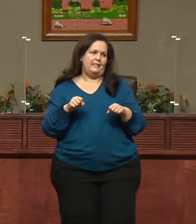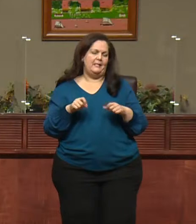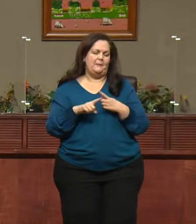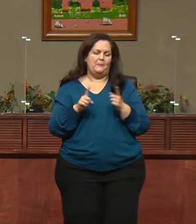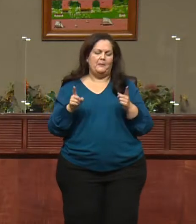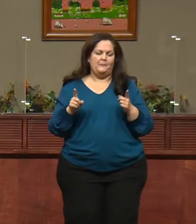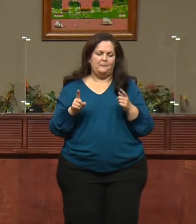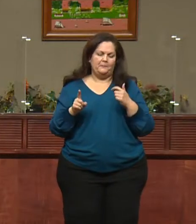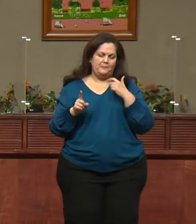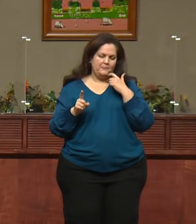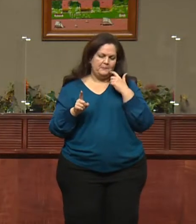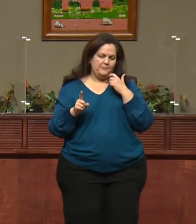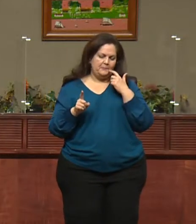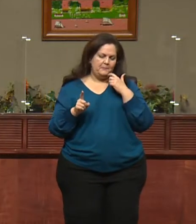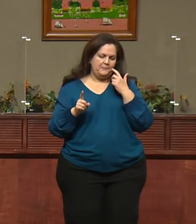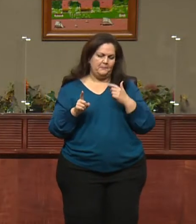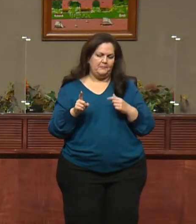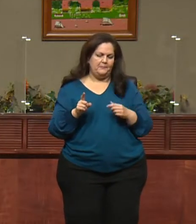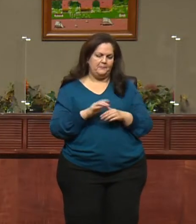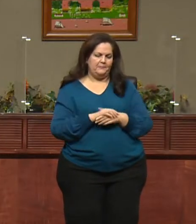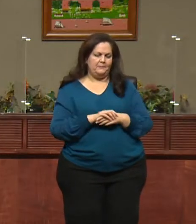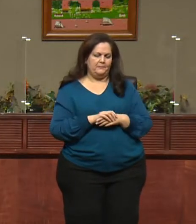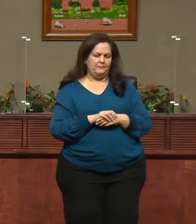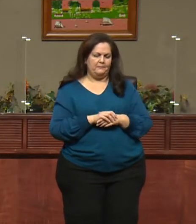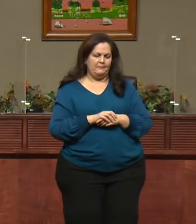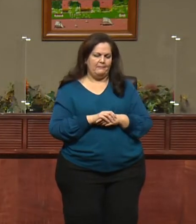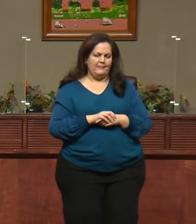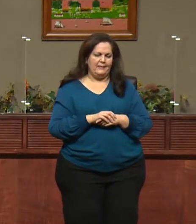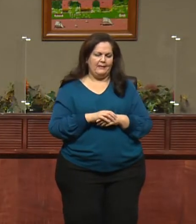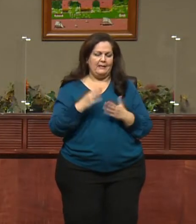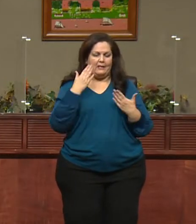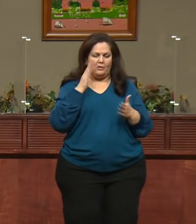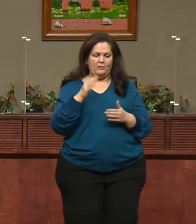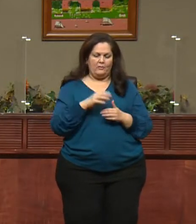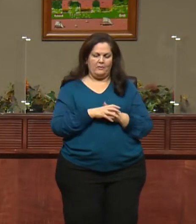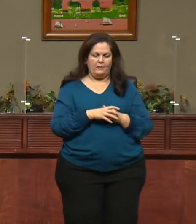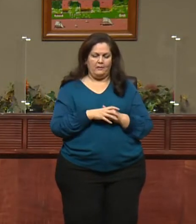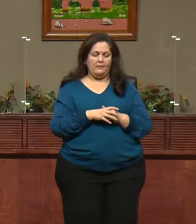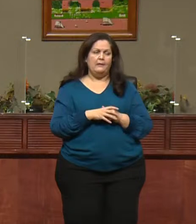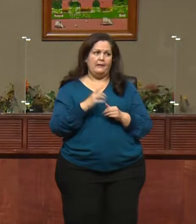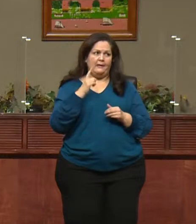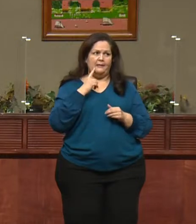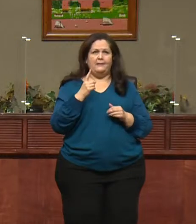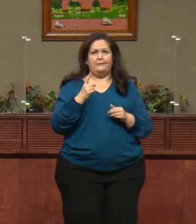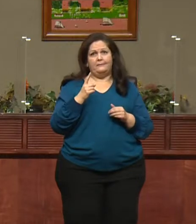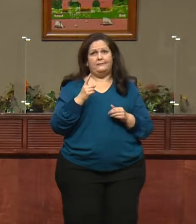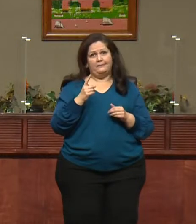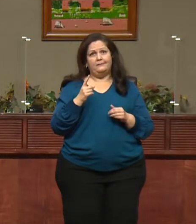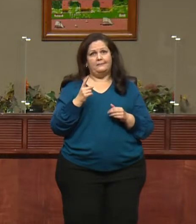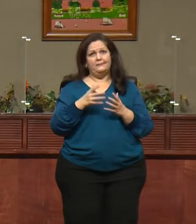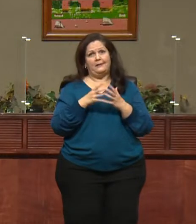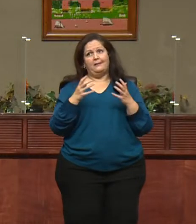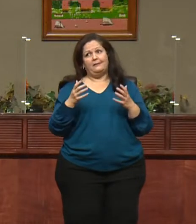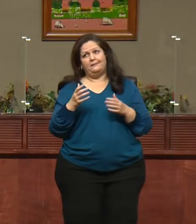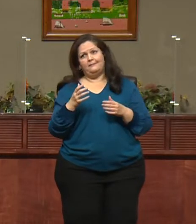But I will not know. I think it's higher than we suspect, to be honest with you.